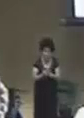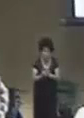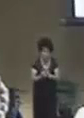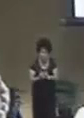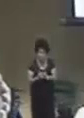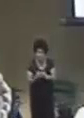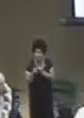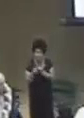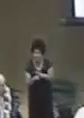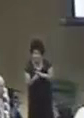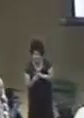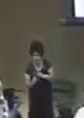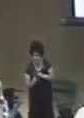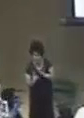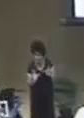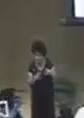sector.